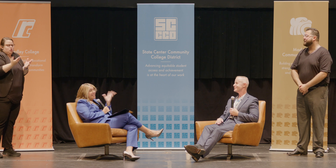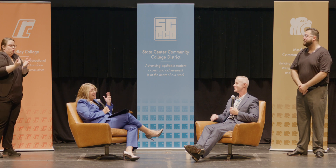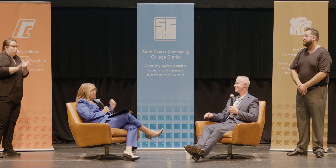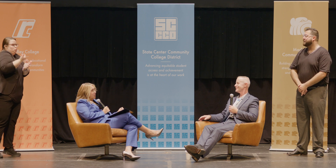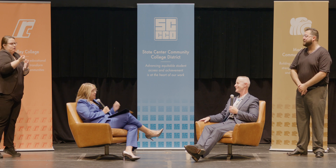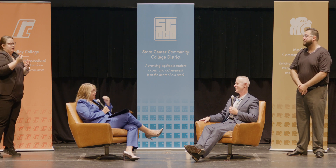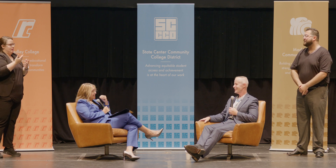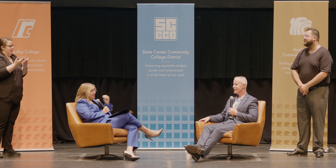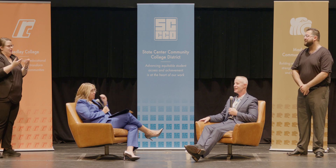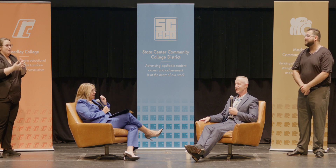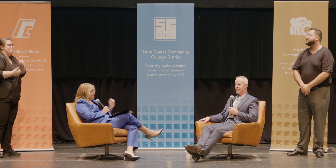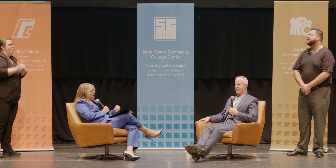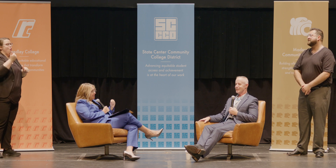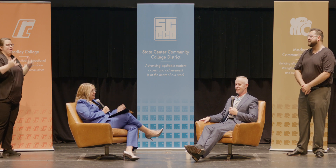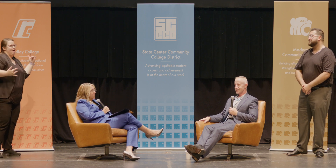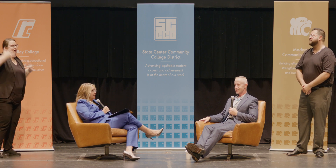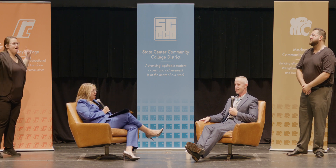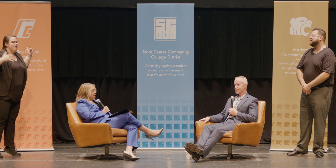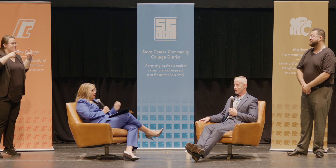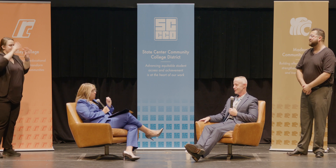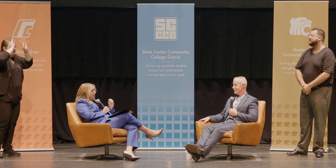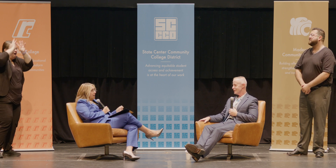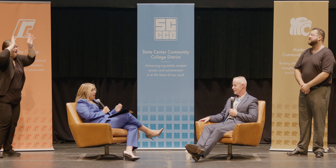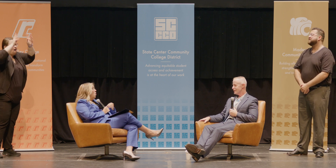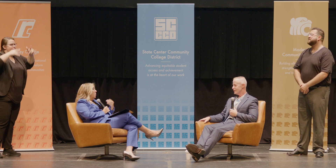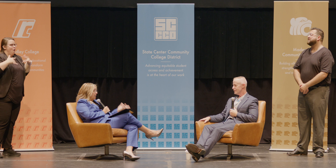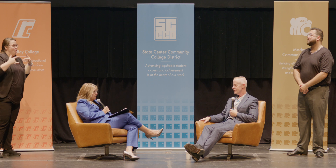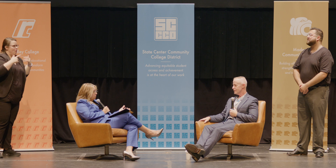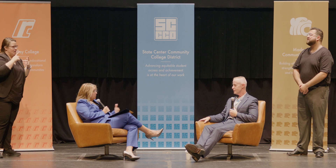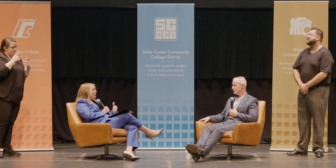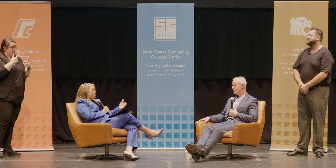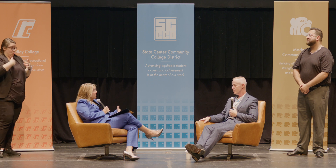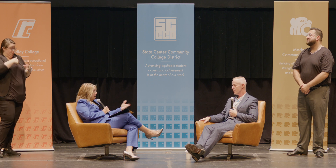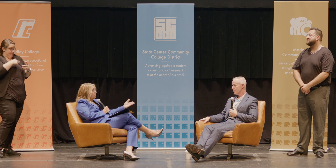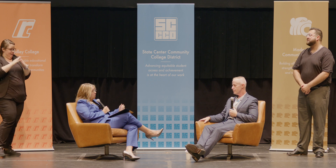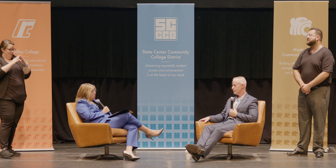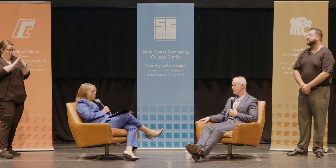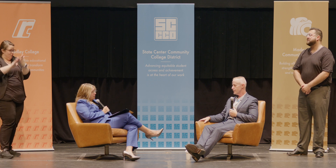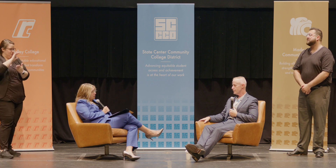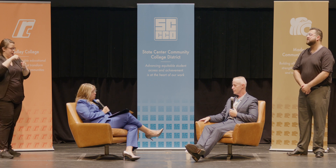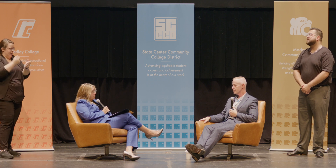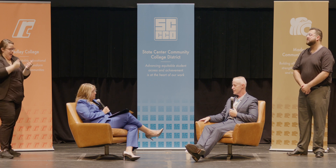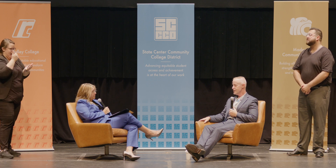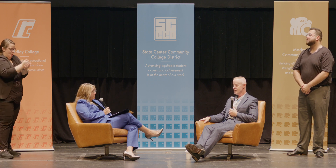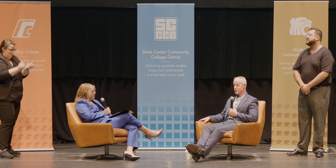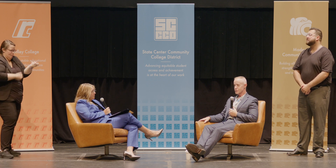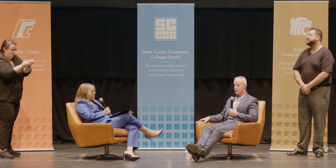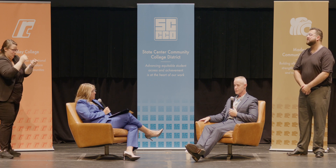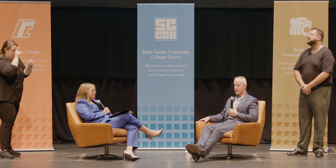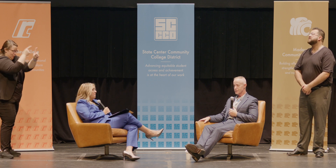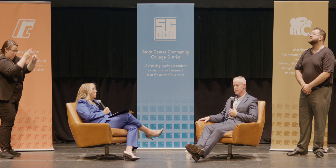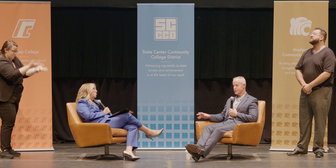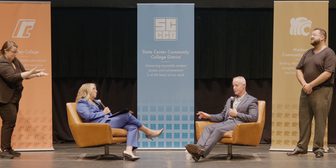kind of exciting for you? And you're thinking, this is really innovative. This is something that we can help, as with colleges, can help you with that goal.